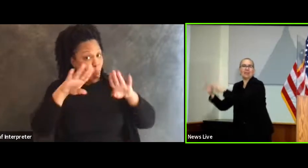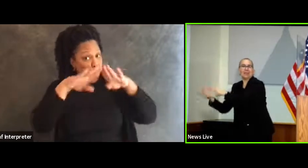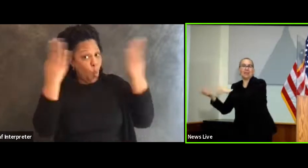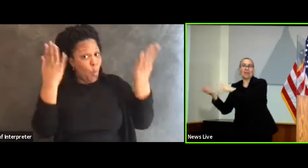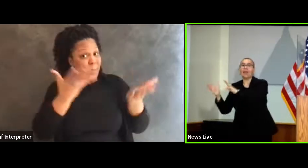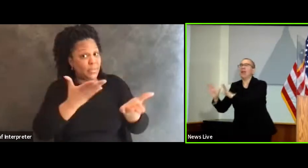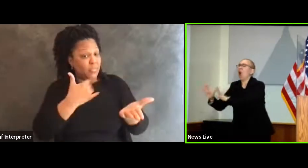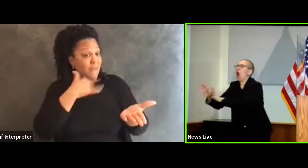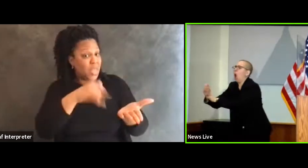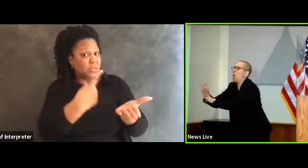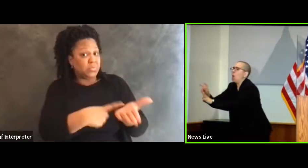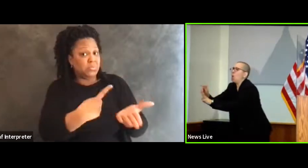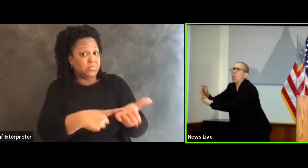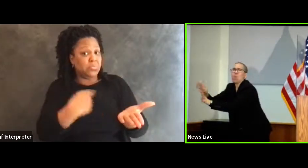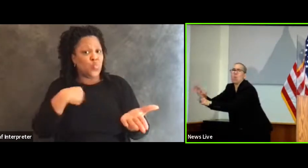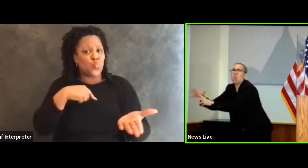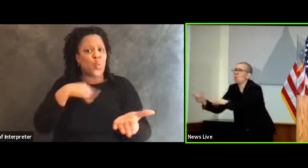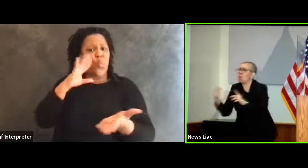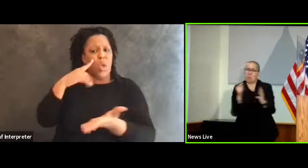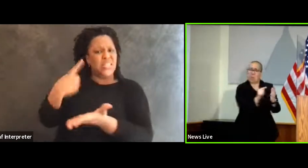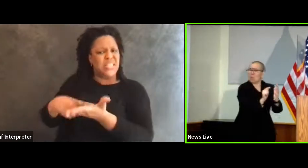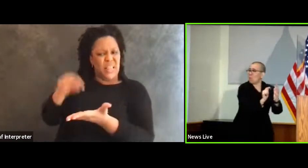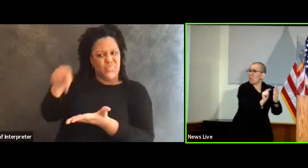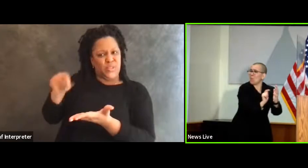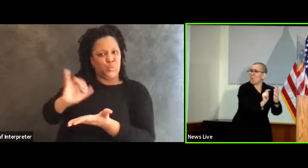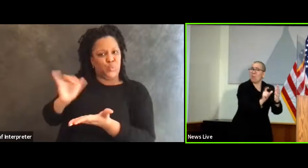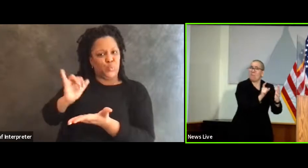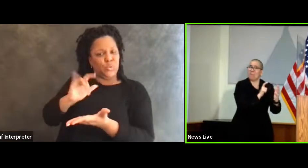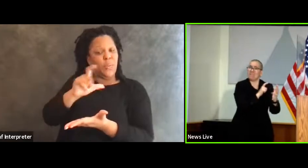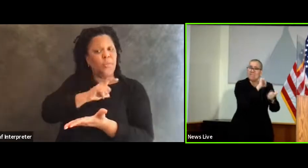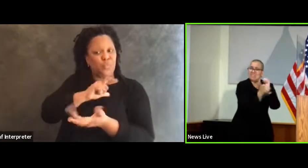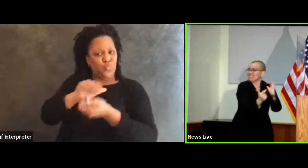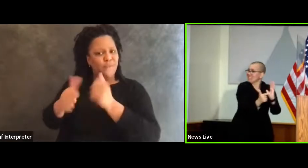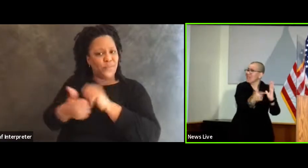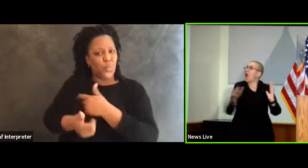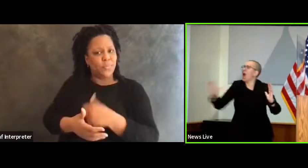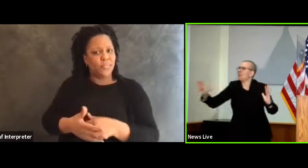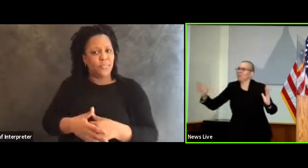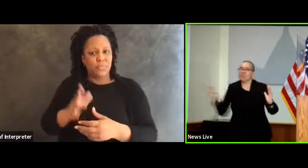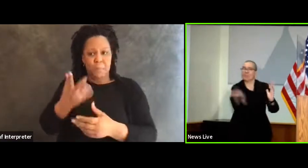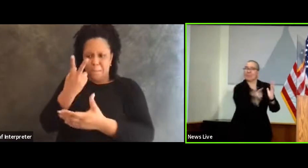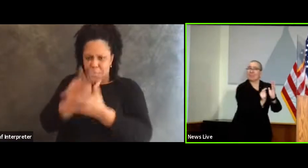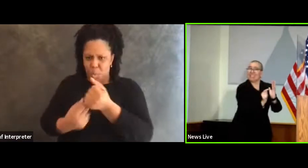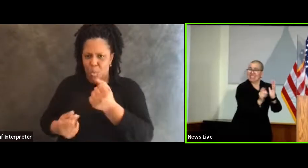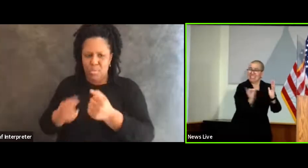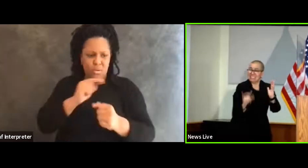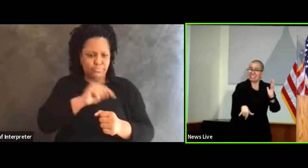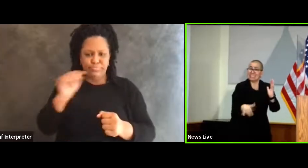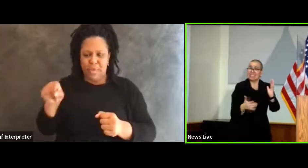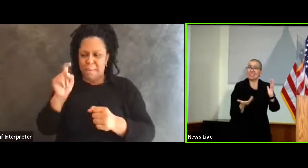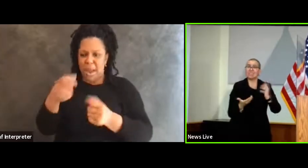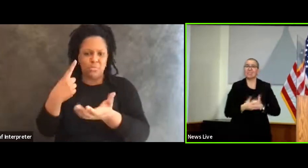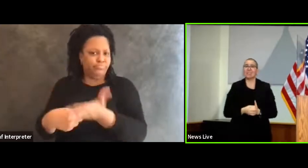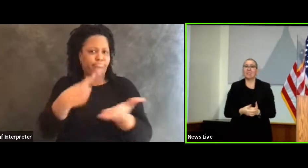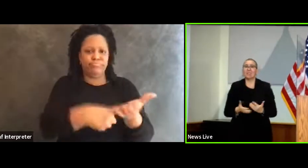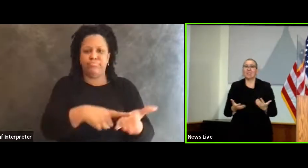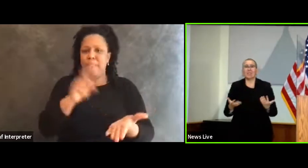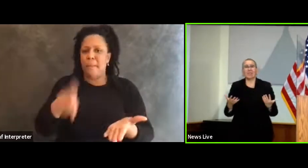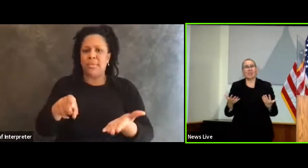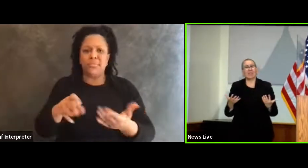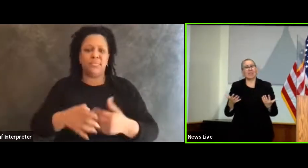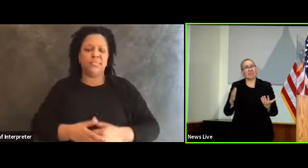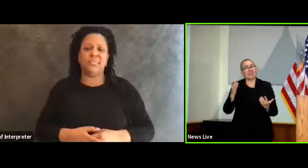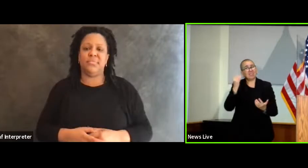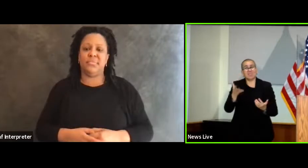and the two need to happen together. So at this point in time, I think it's too early, but the public's not willing to do